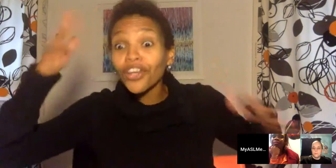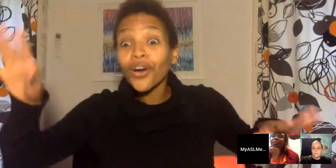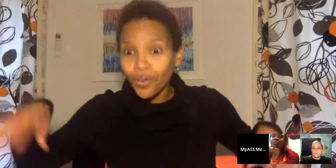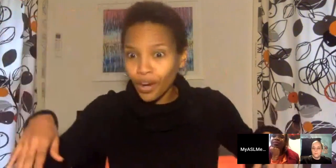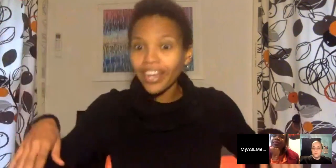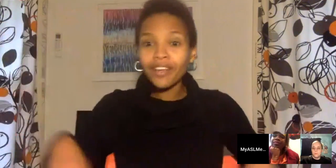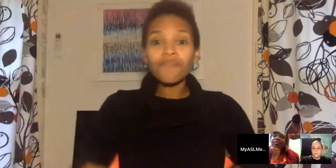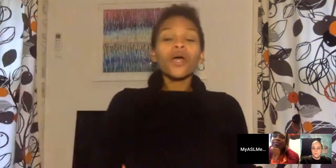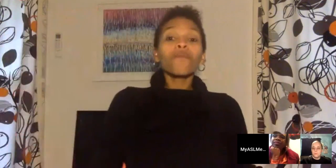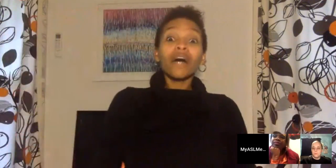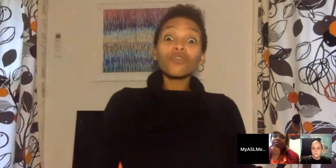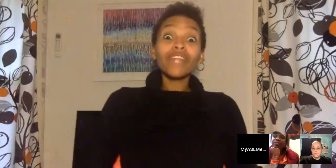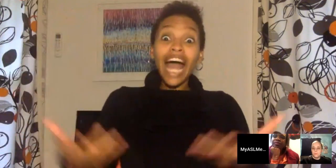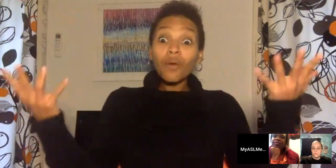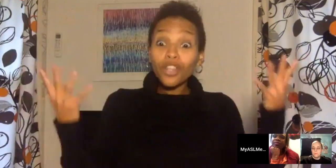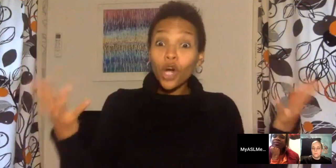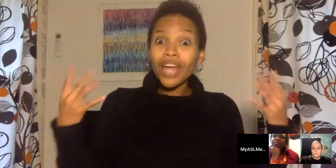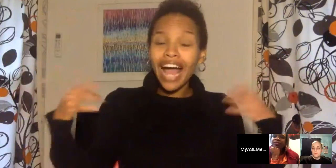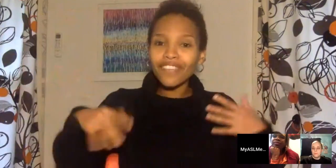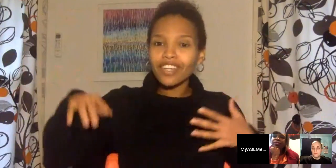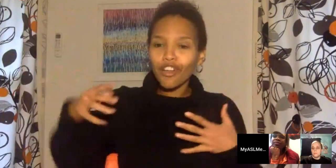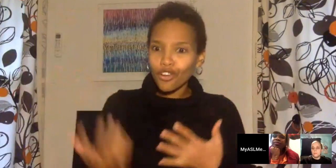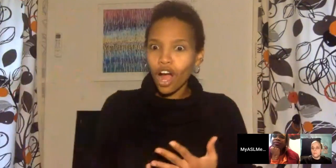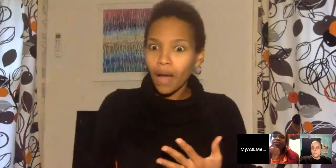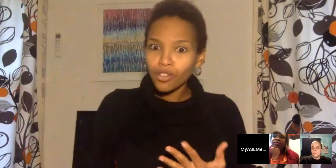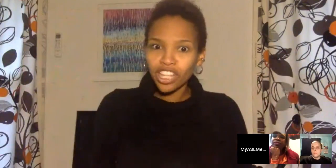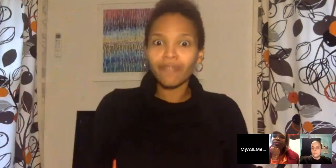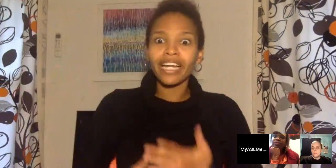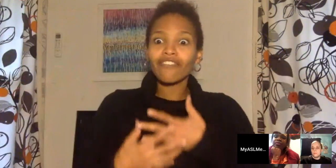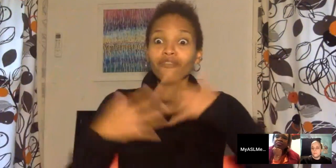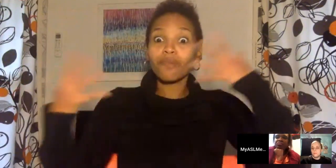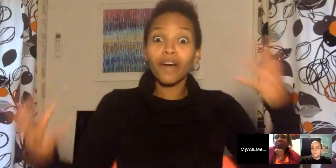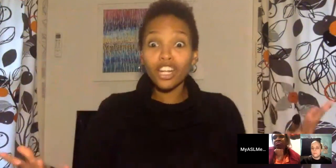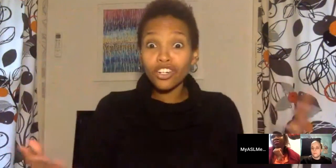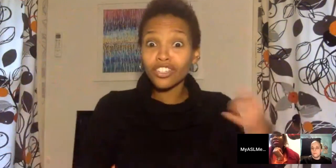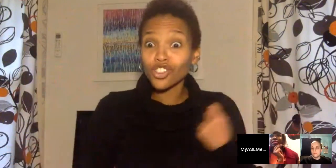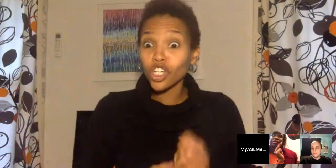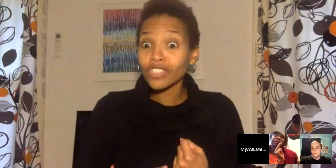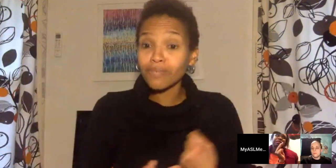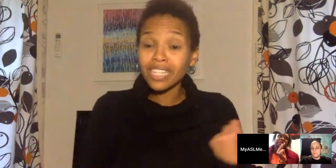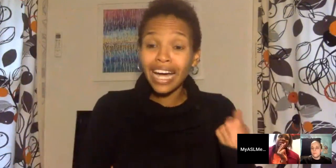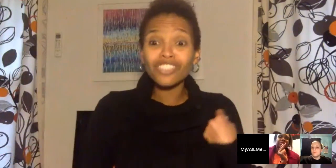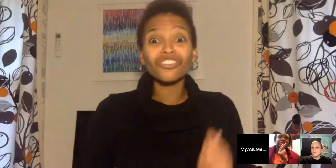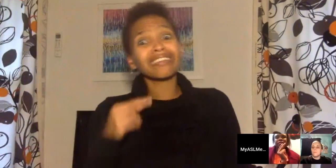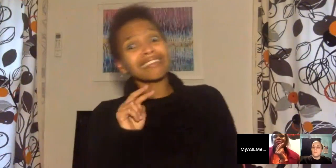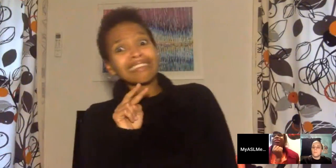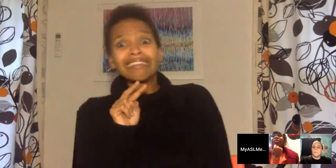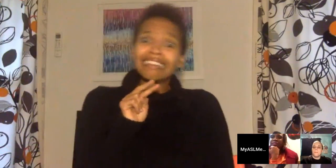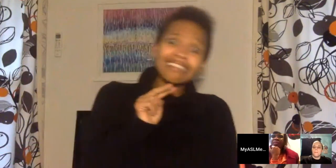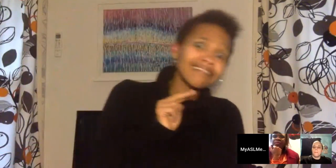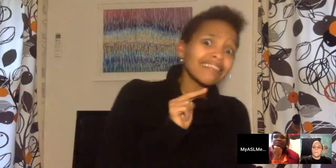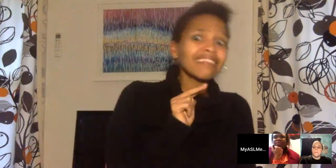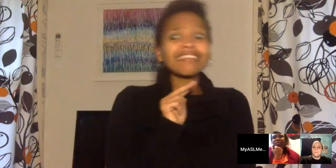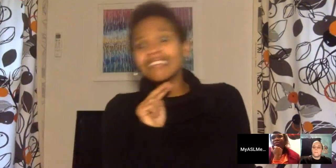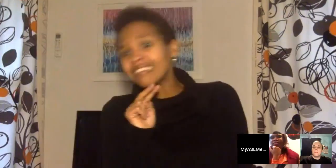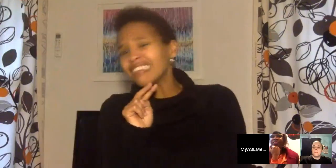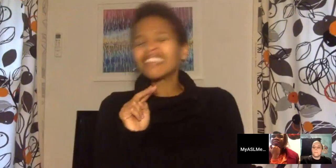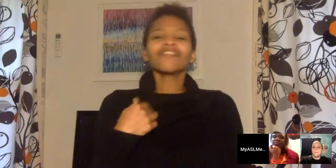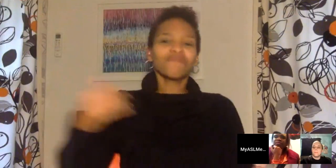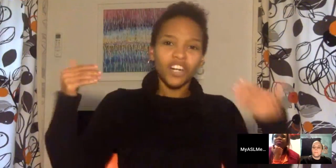know, right? But now we know we have this other option that might even be better, conserve some signs, just go